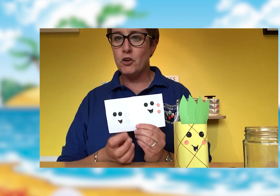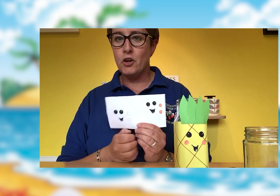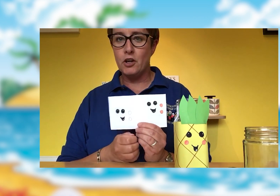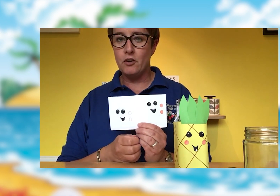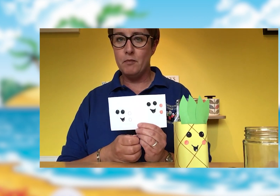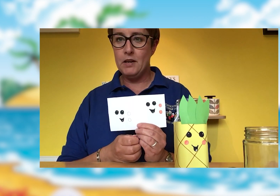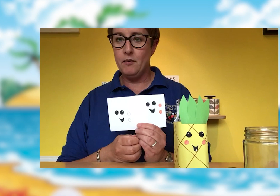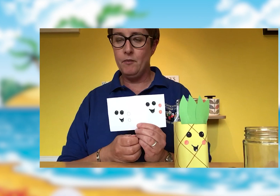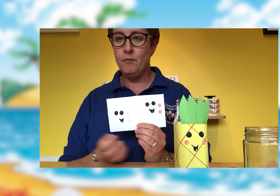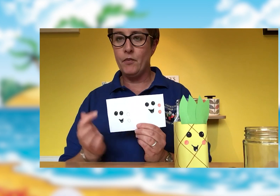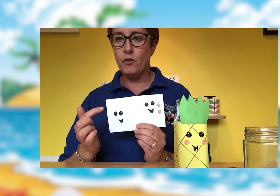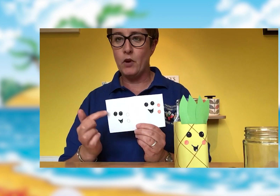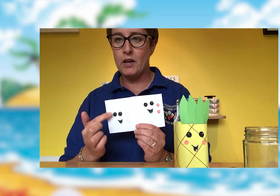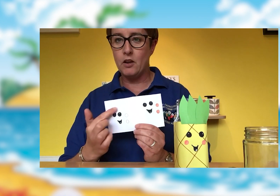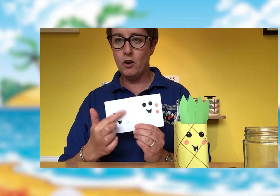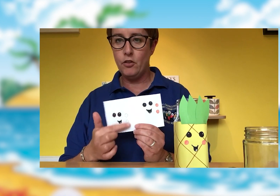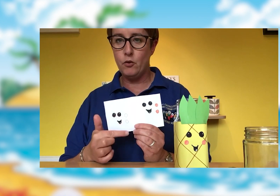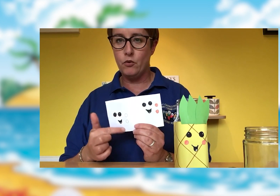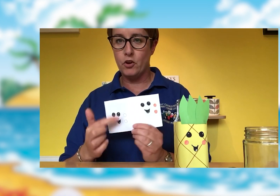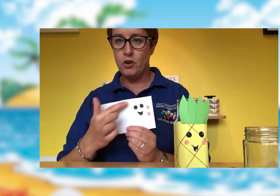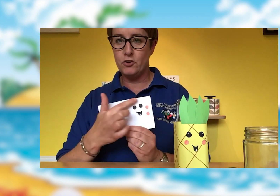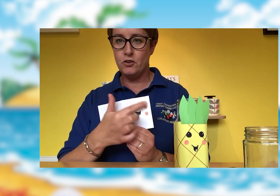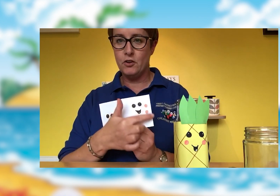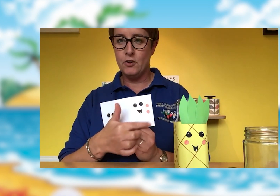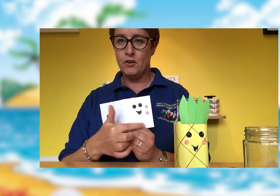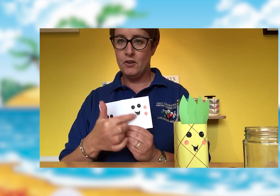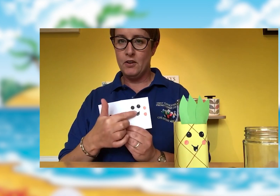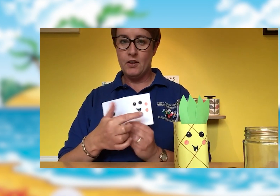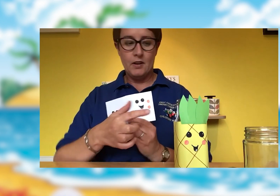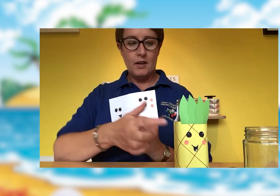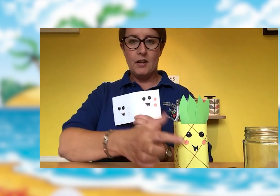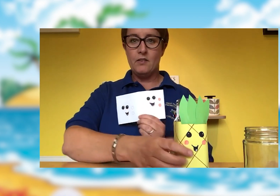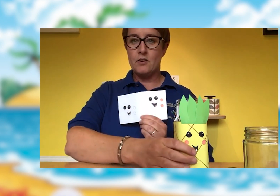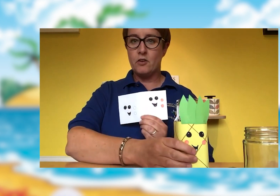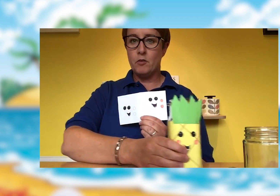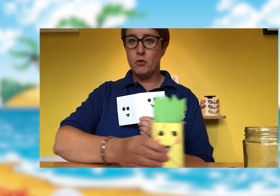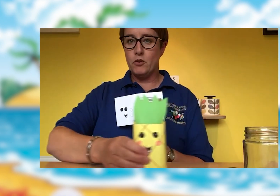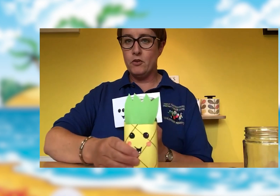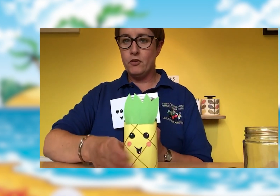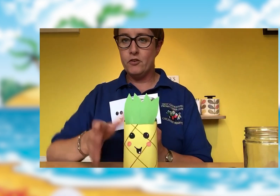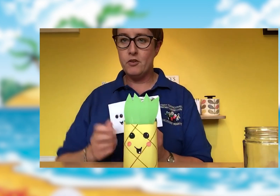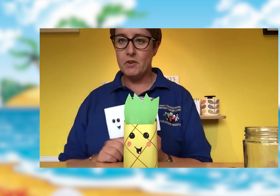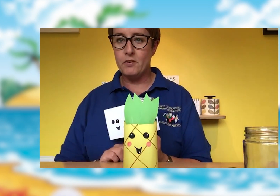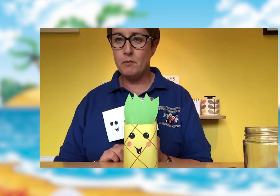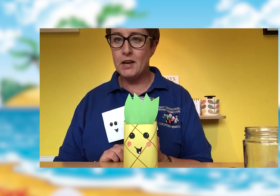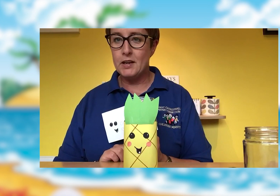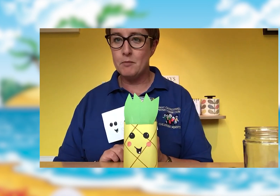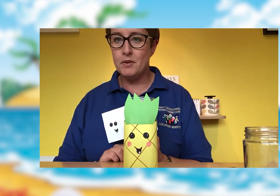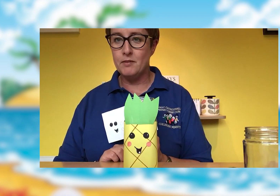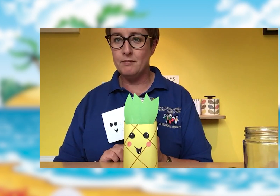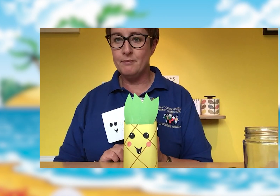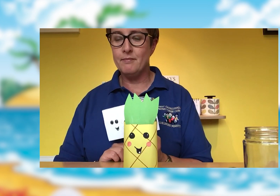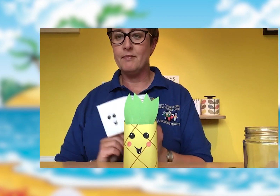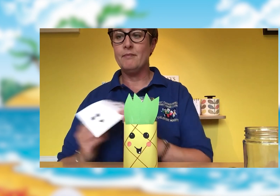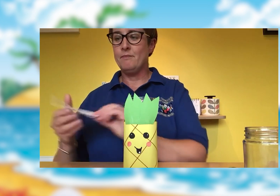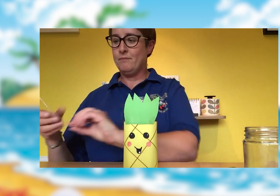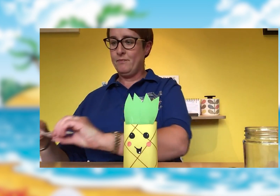or you can colour them in. So I cut those out and I stuck them on to Mrs.